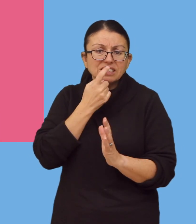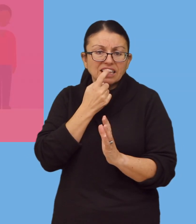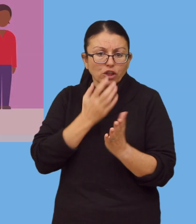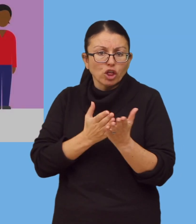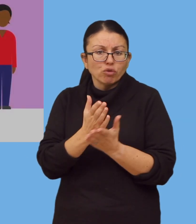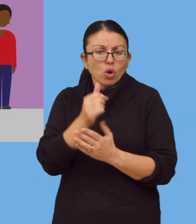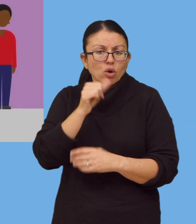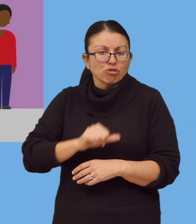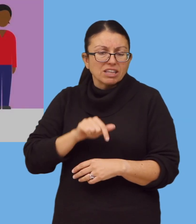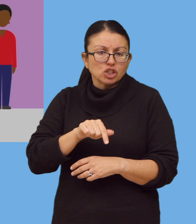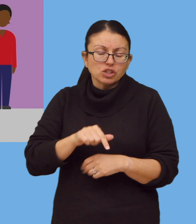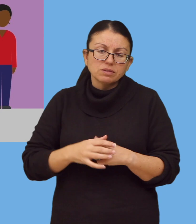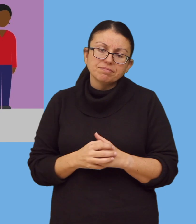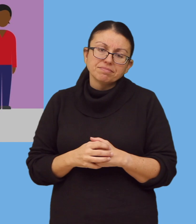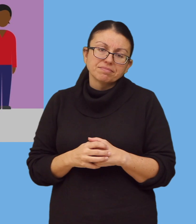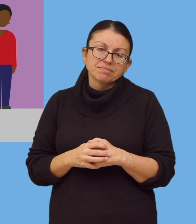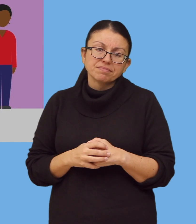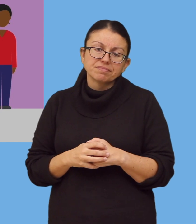feel in control.